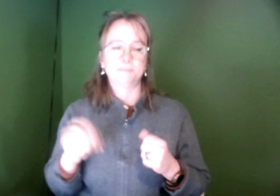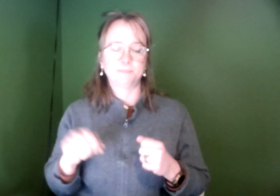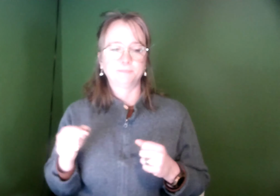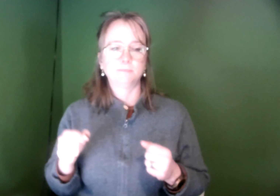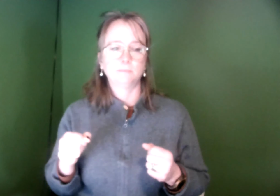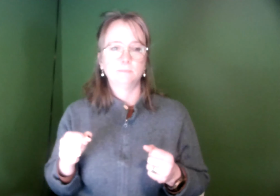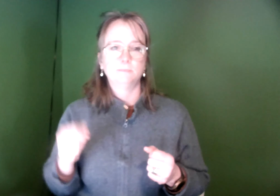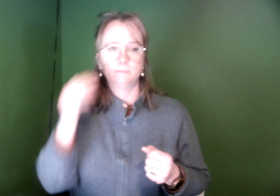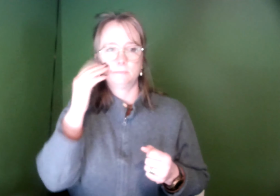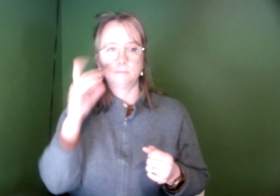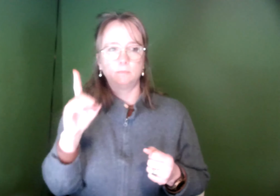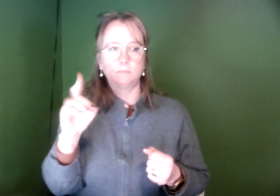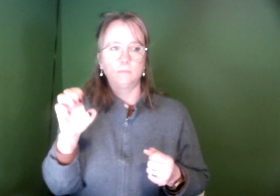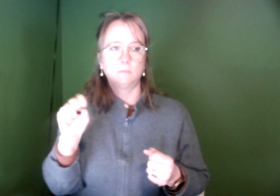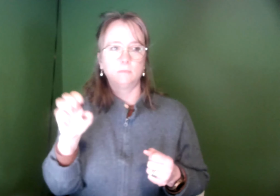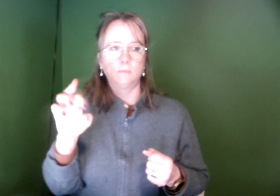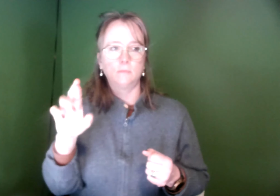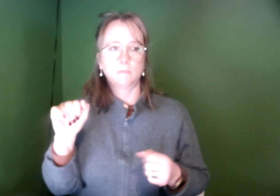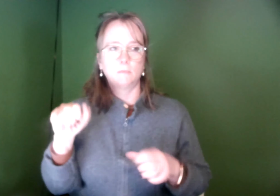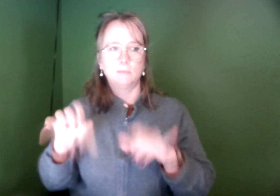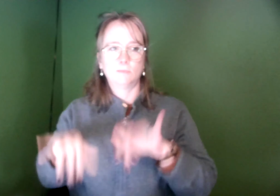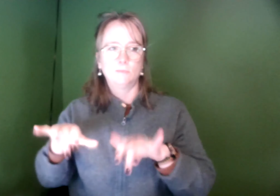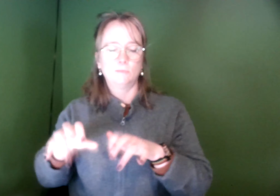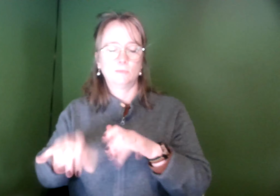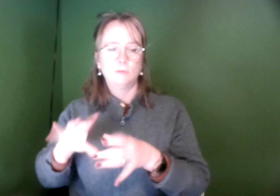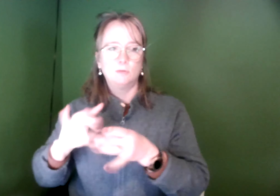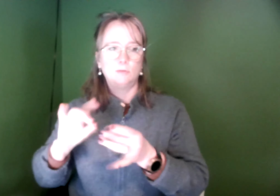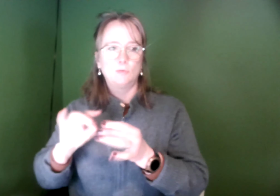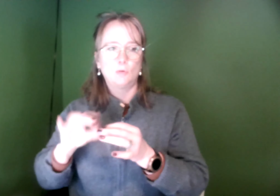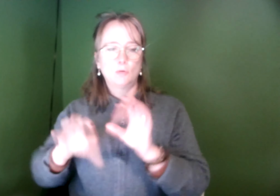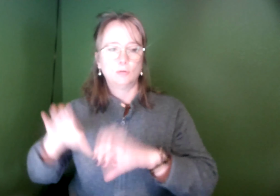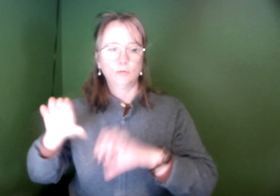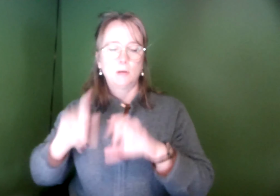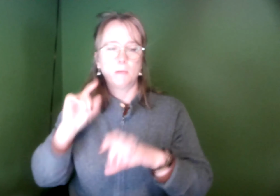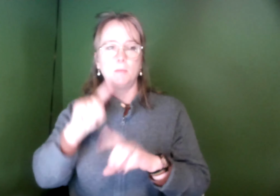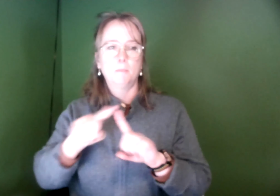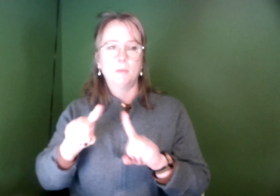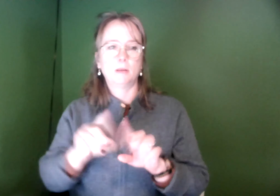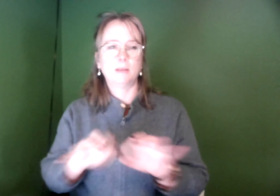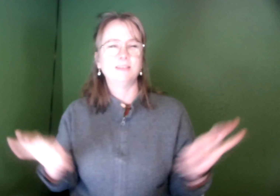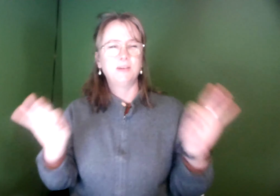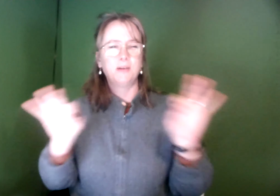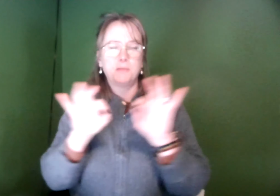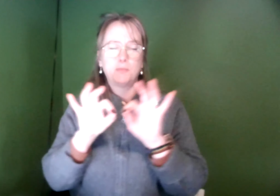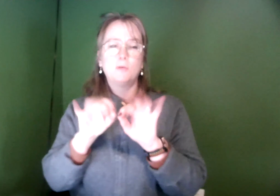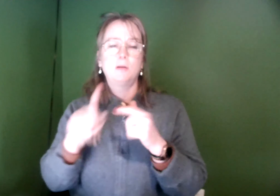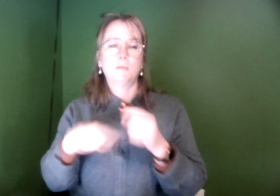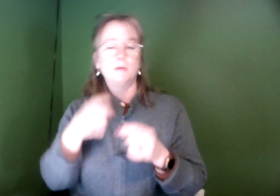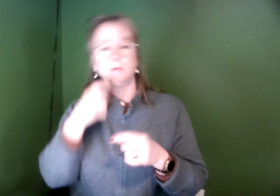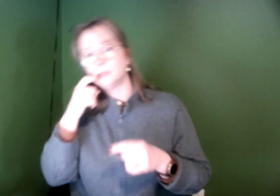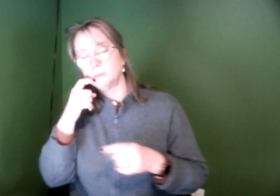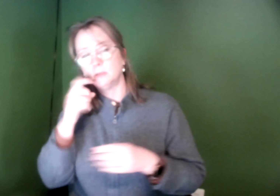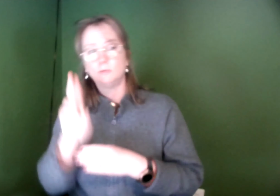know Desiree had thrown this in the chat as well, but I think it's so important to bring up kind of substance use and where that falls into